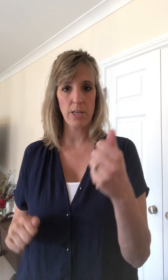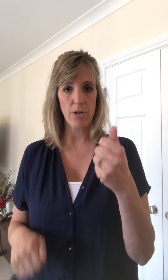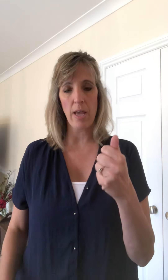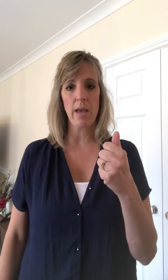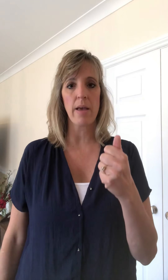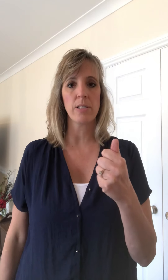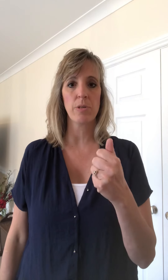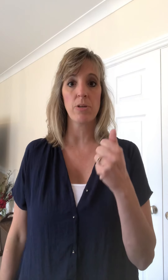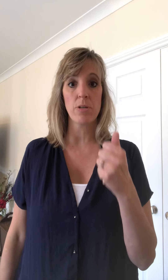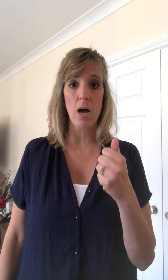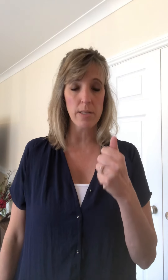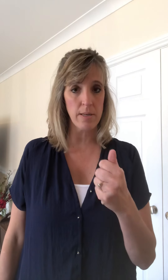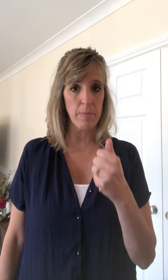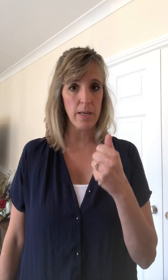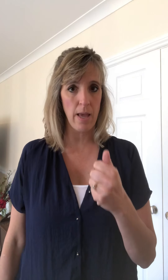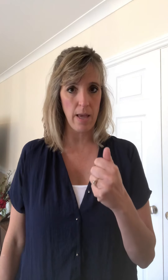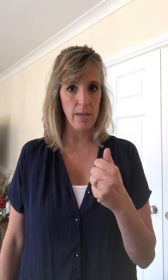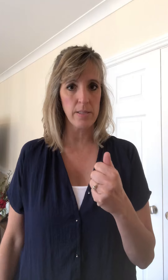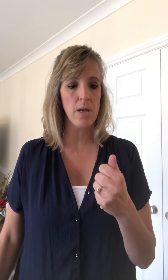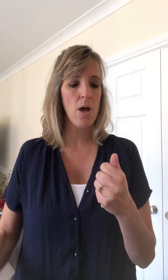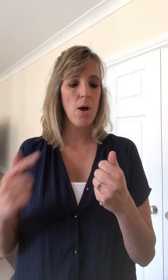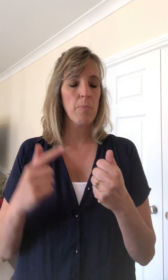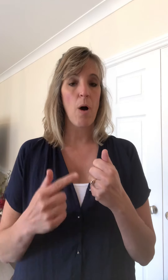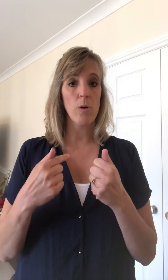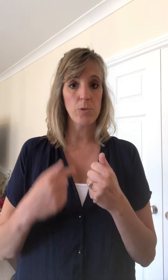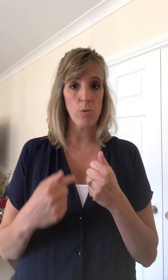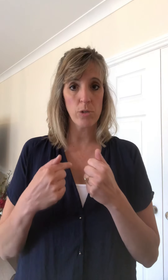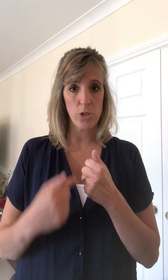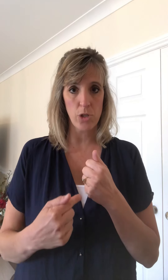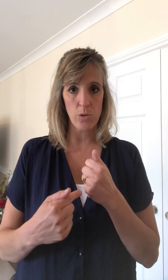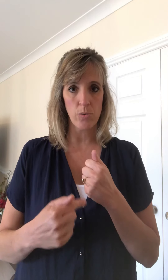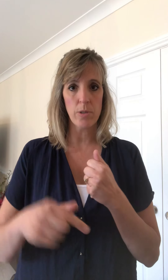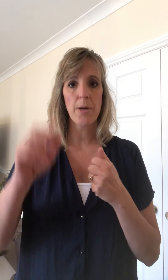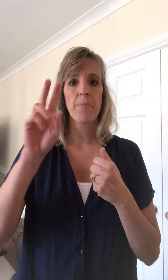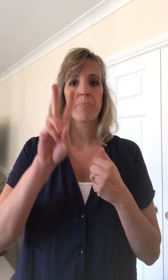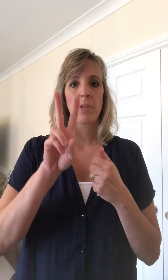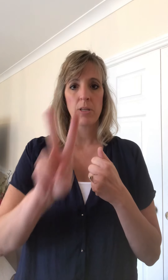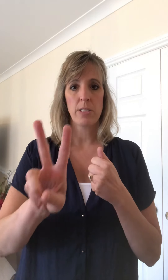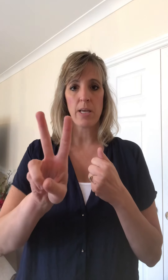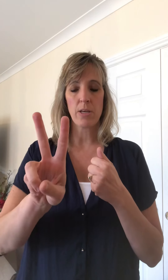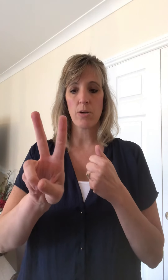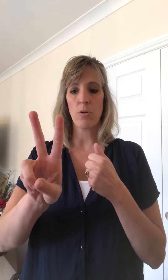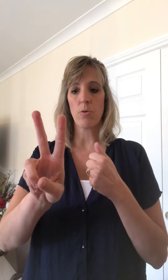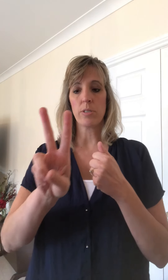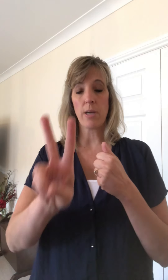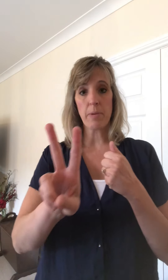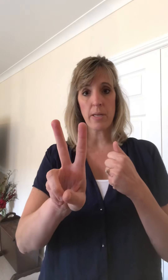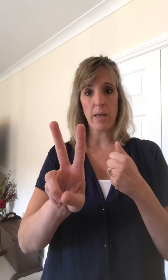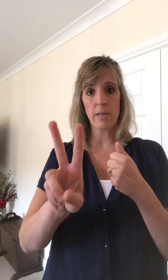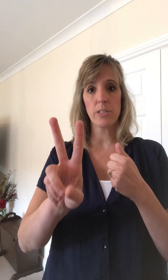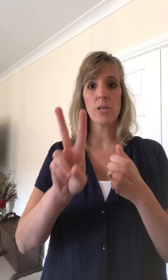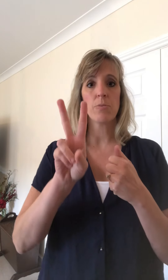your A hand with your non-dominant hand, palm towards you. You take your dominant hand with